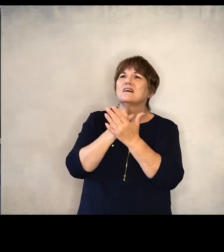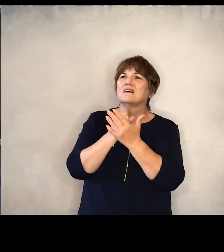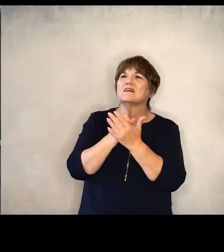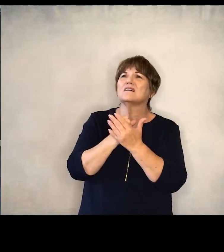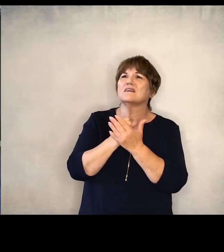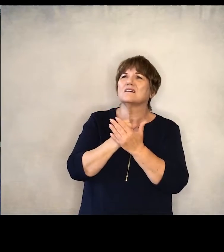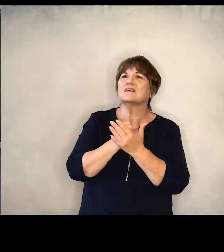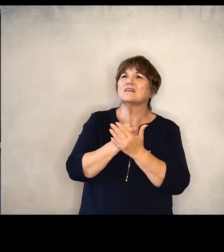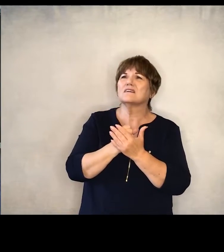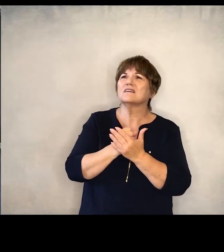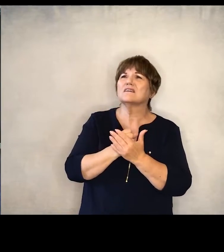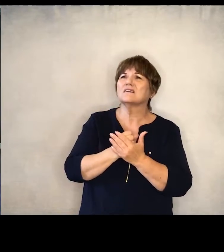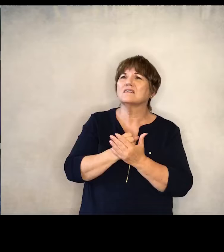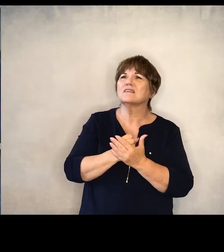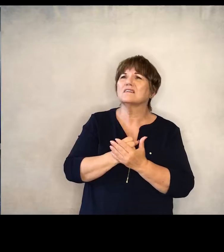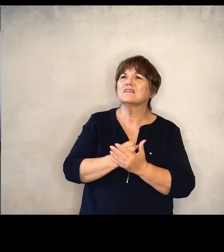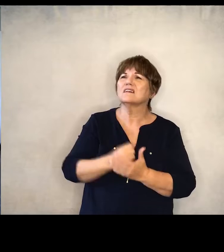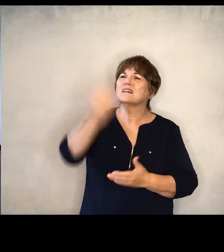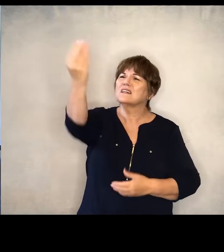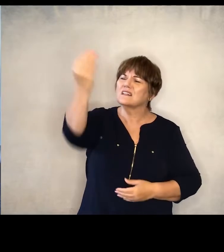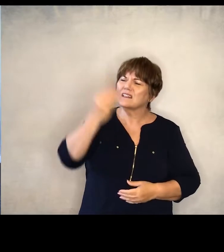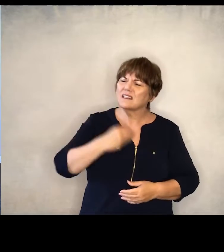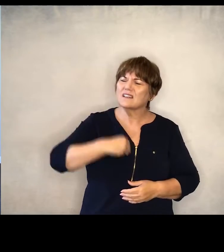Give me wisdom,